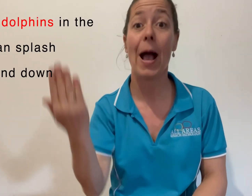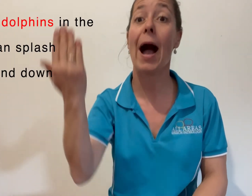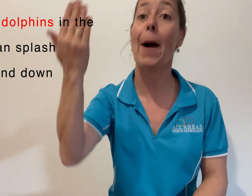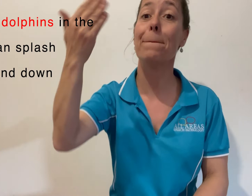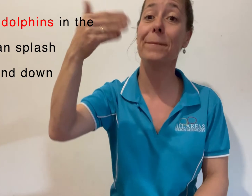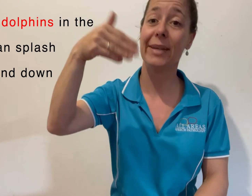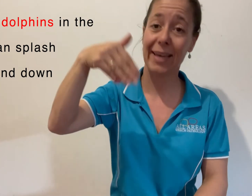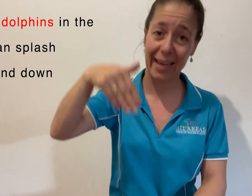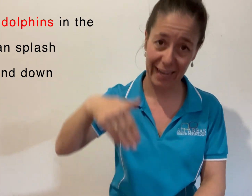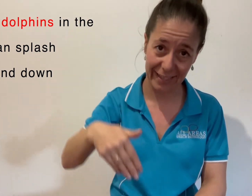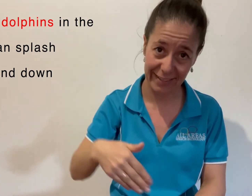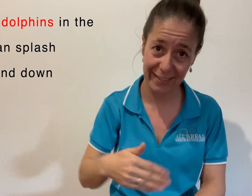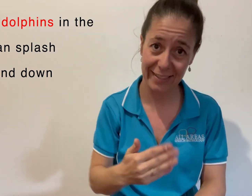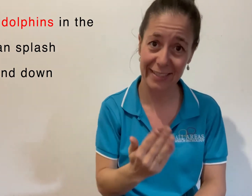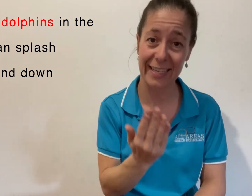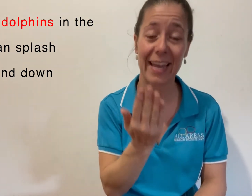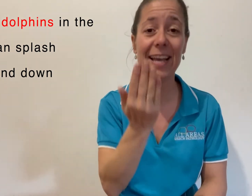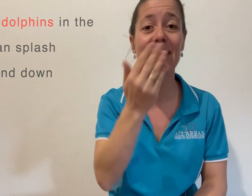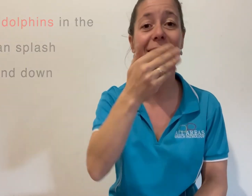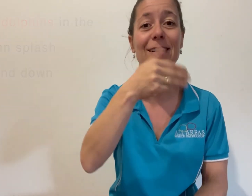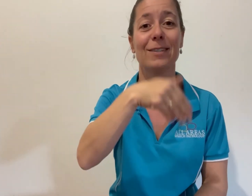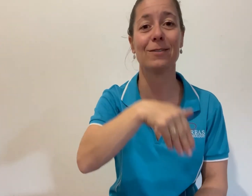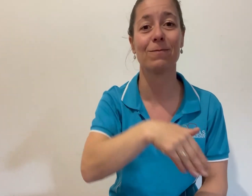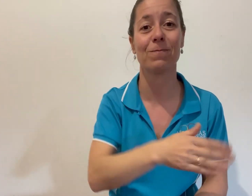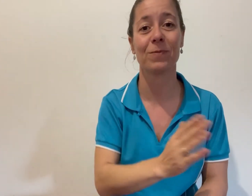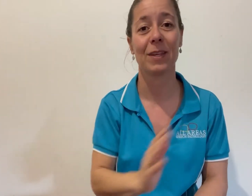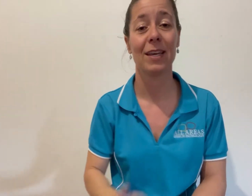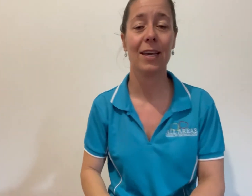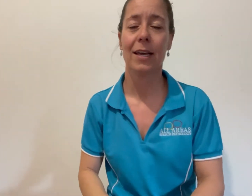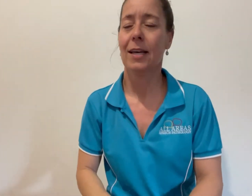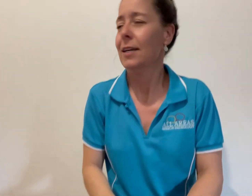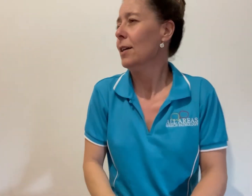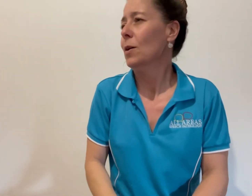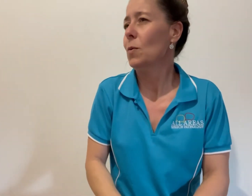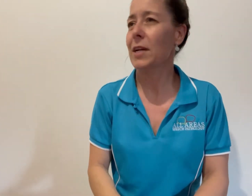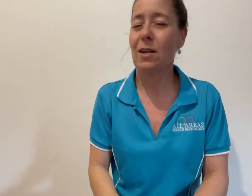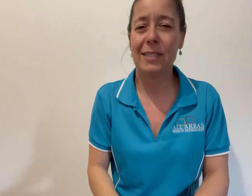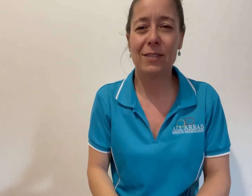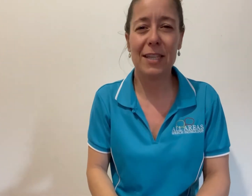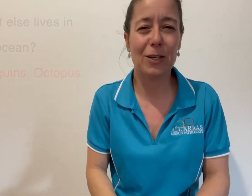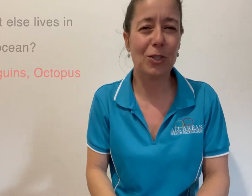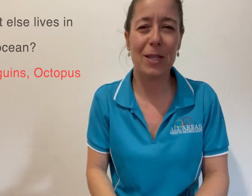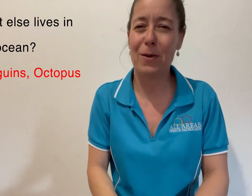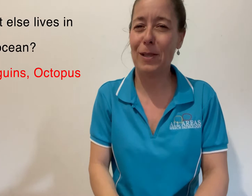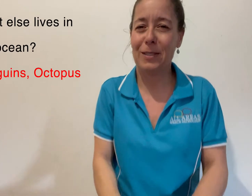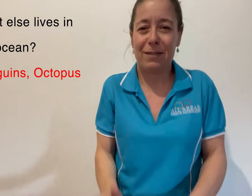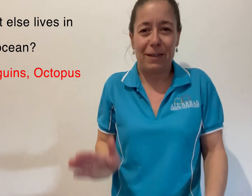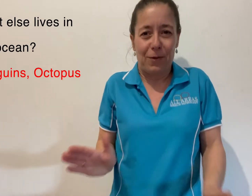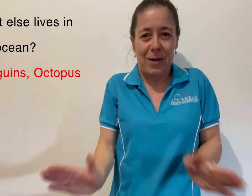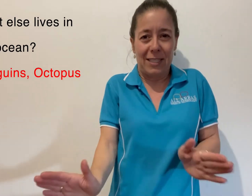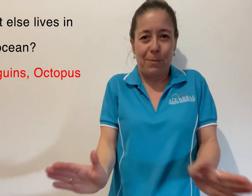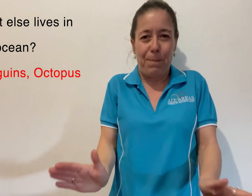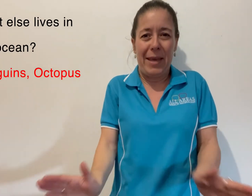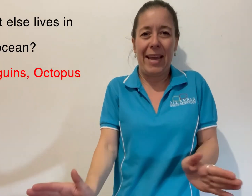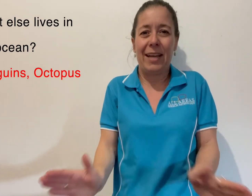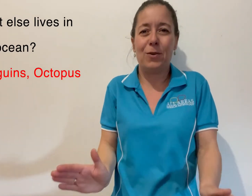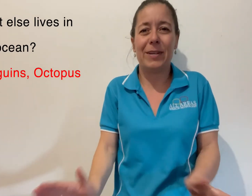up and down. What else lives in the ocean? There are lots of different ones.